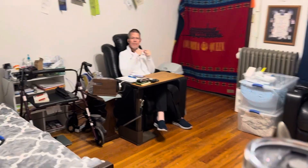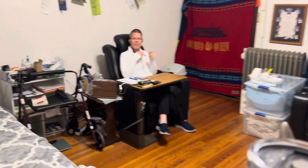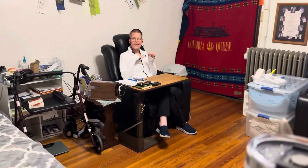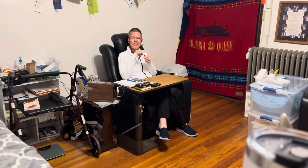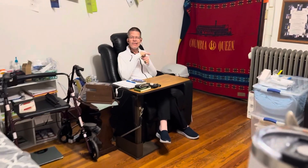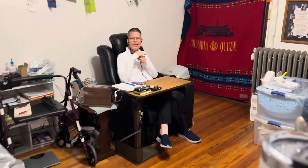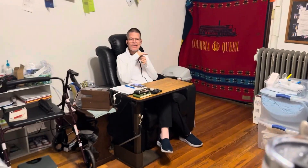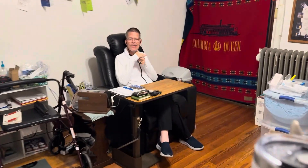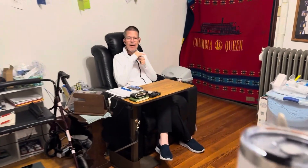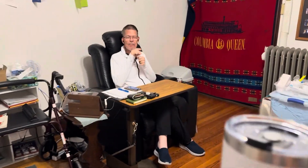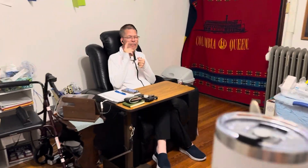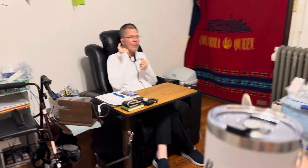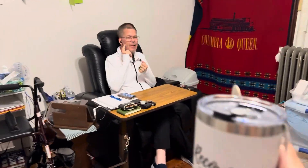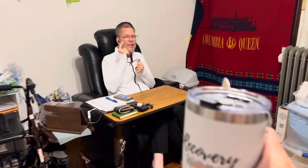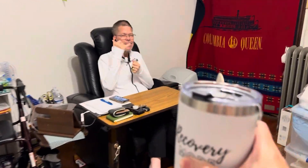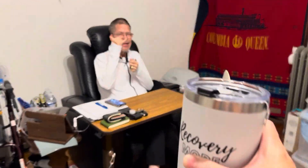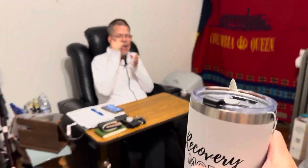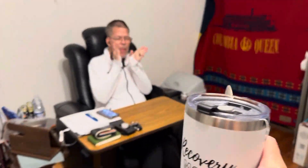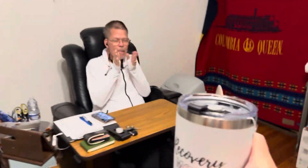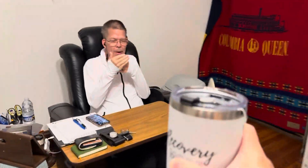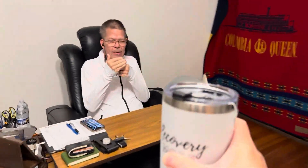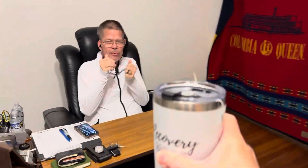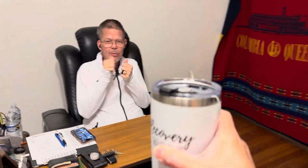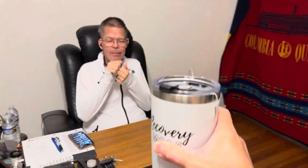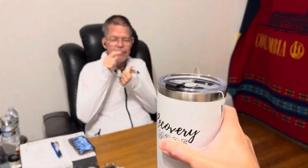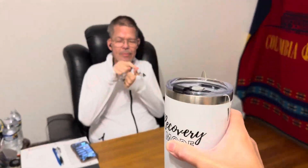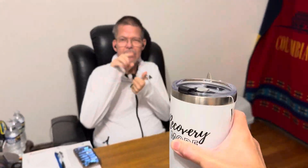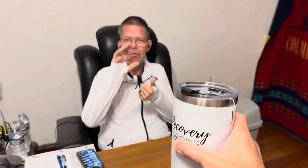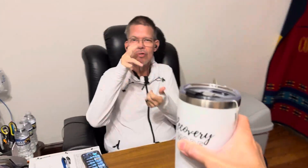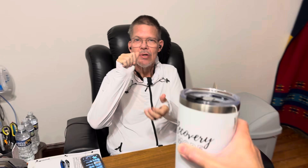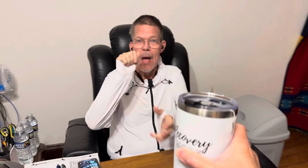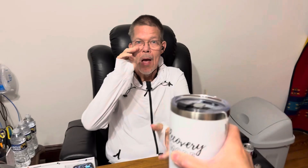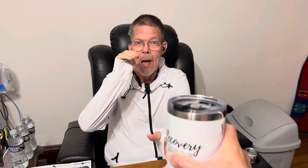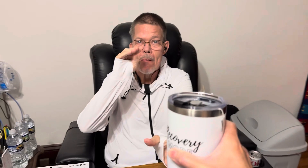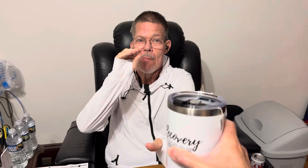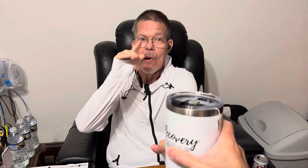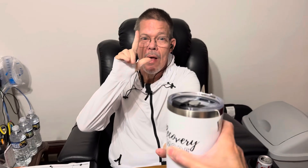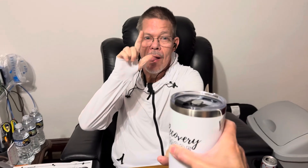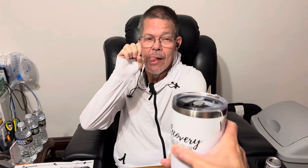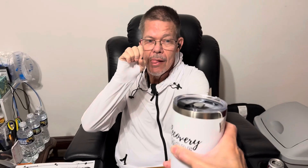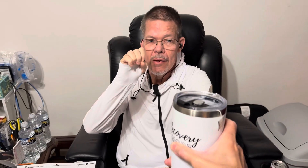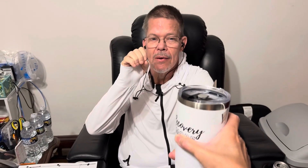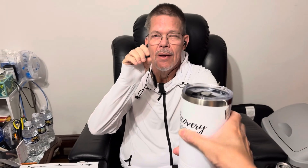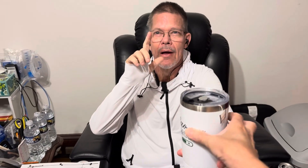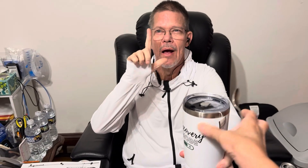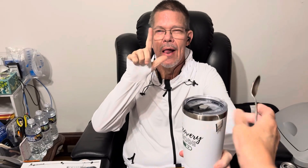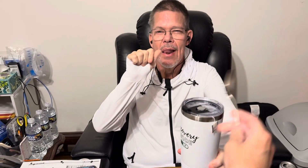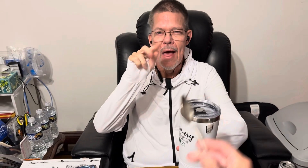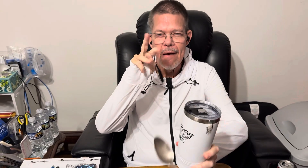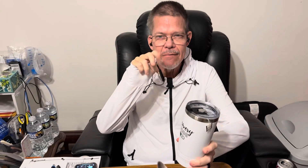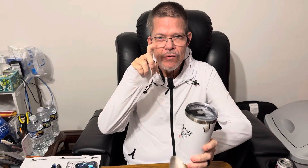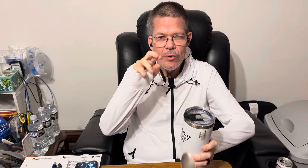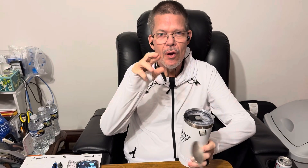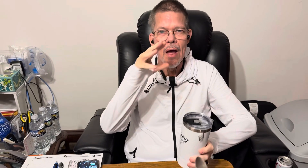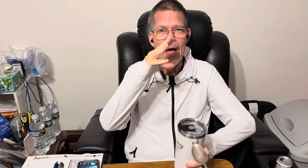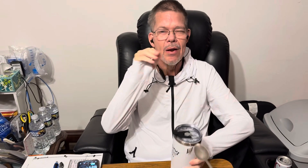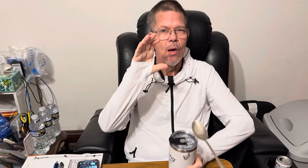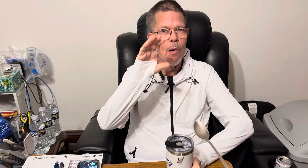Here comes my tea. I think it's the yellow box with chamomile, lavender,